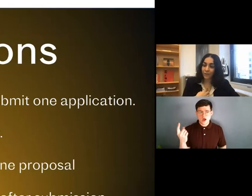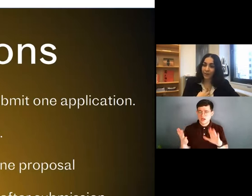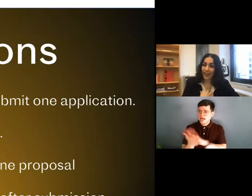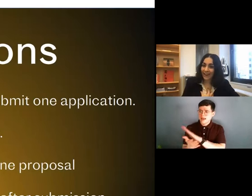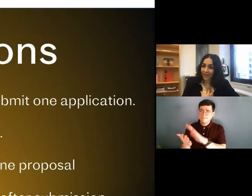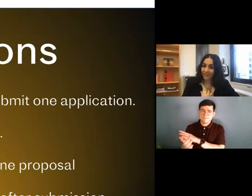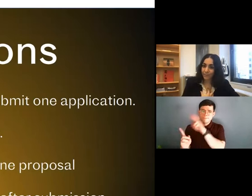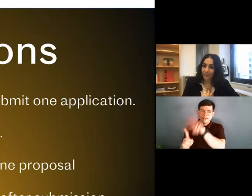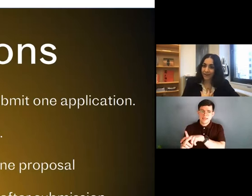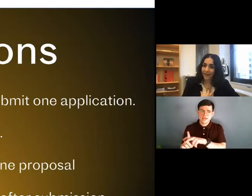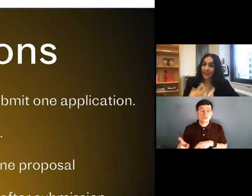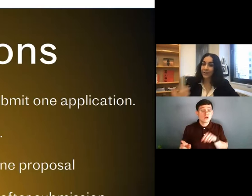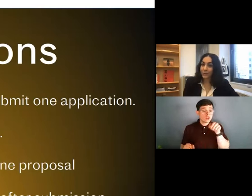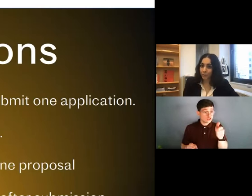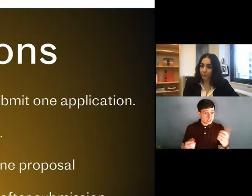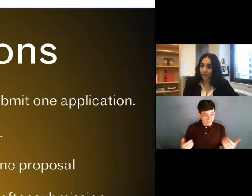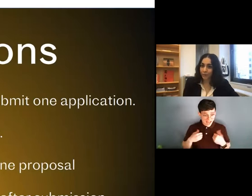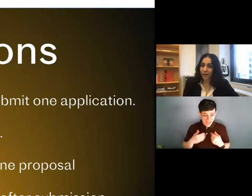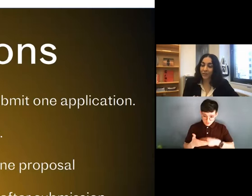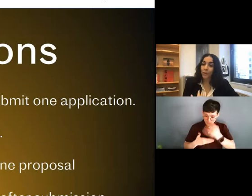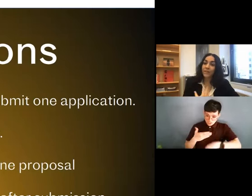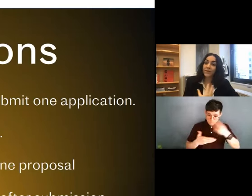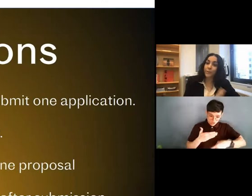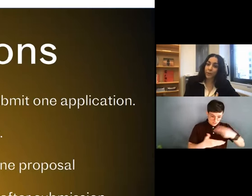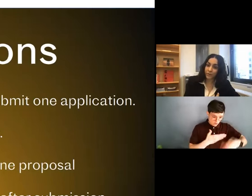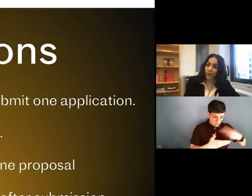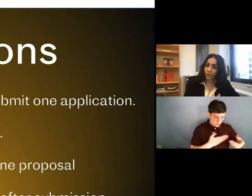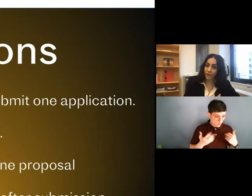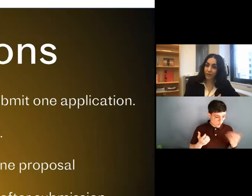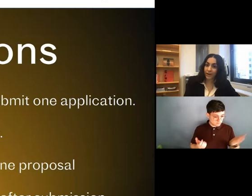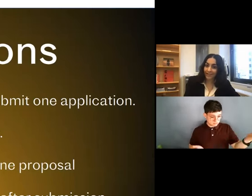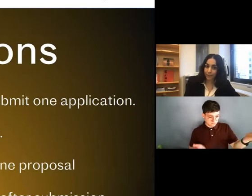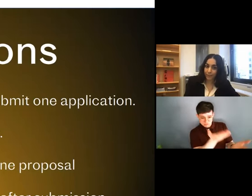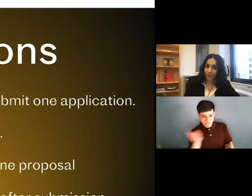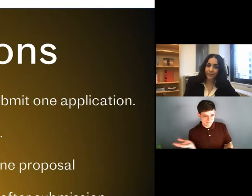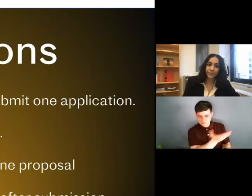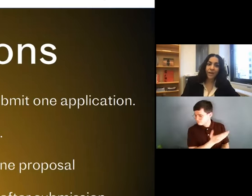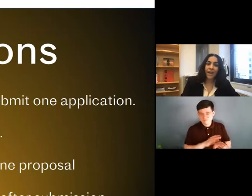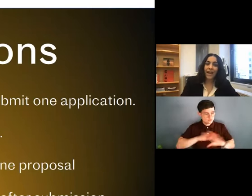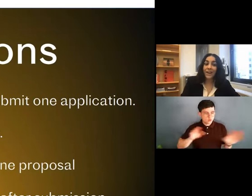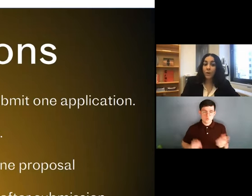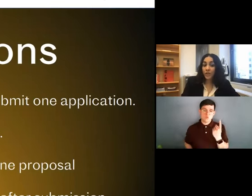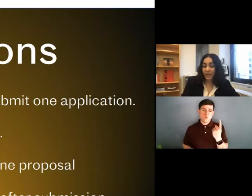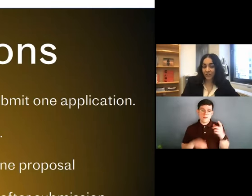means you cannot submit an individual proposal as well as a proposal on which you are a collaborator.